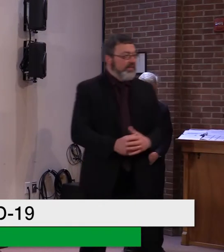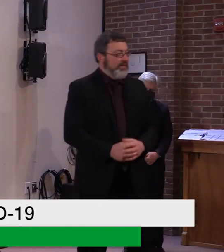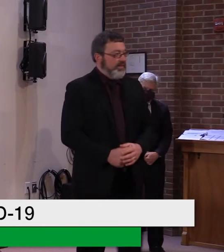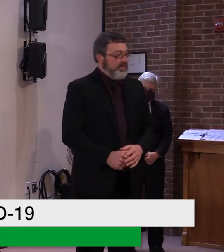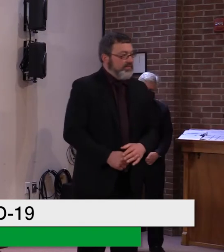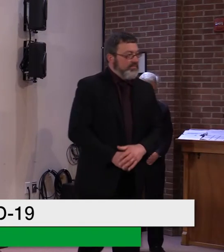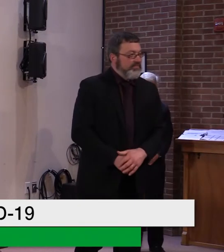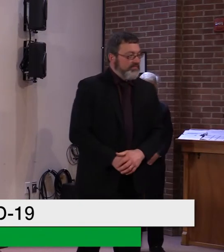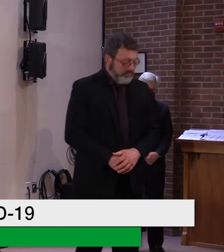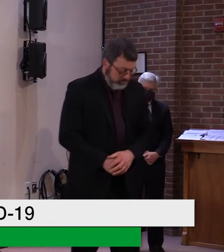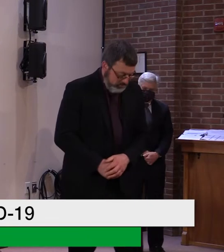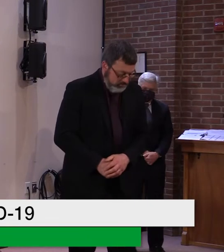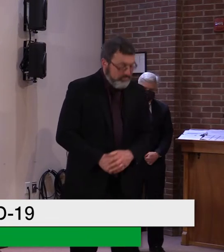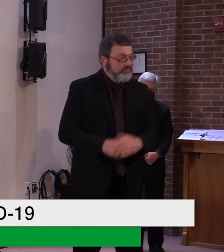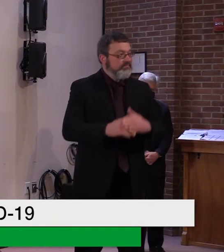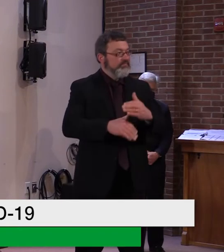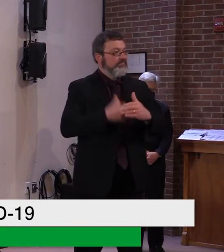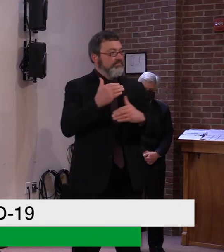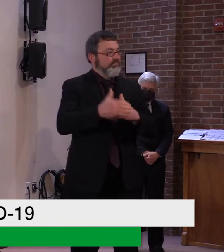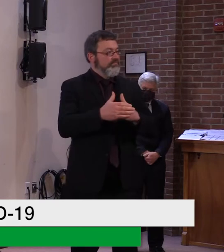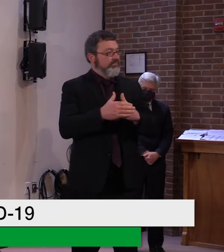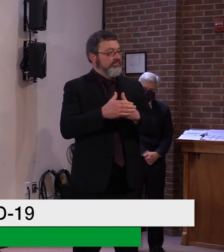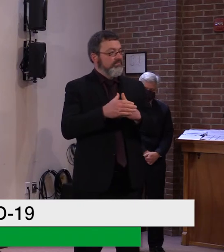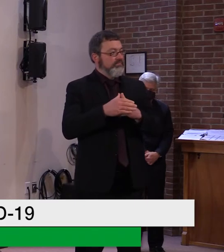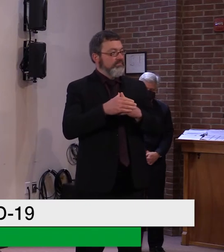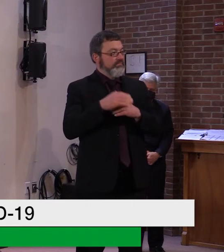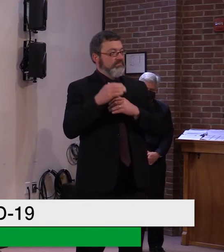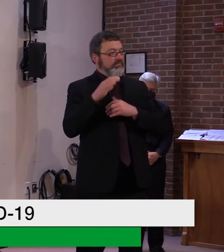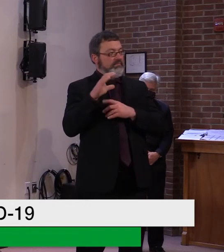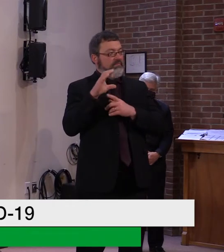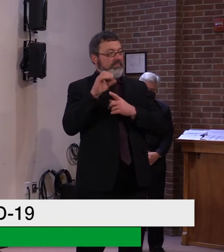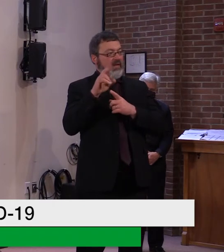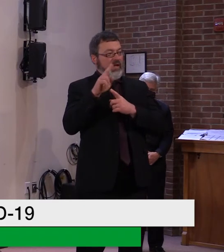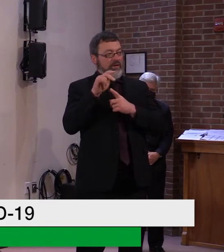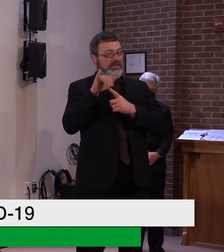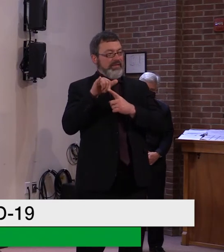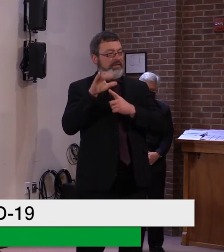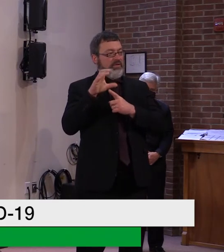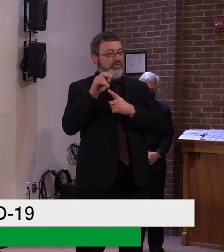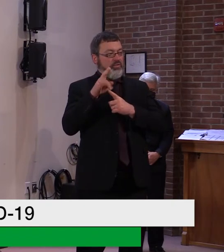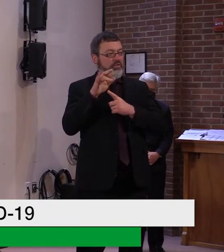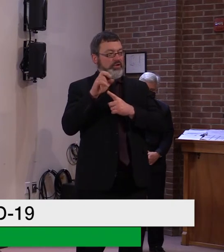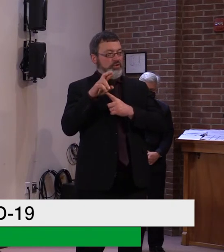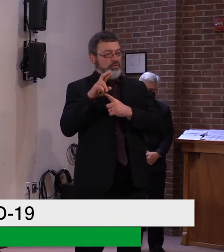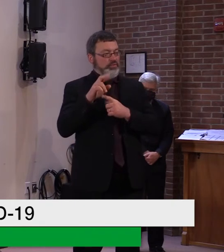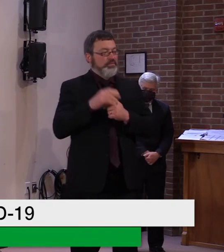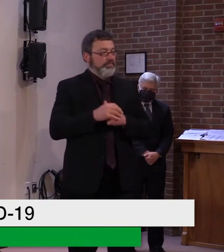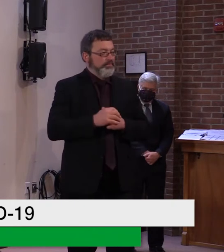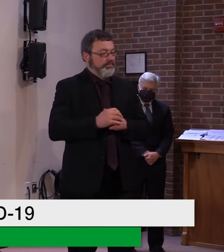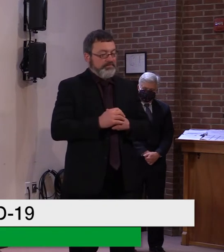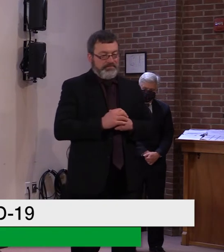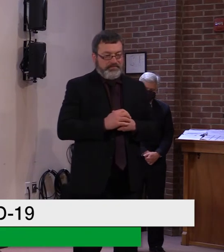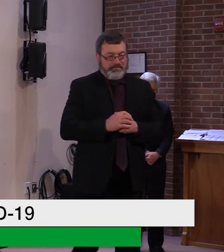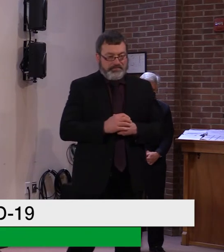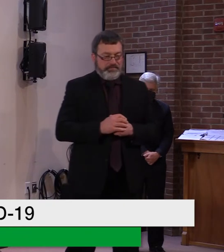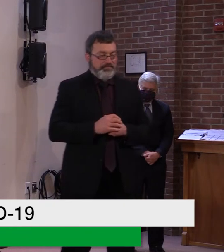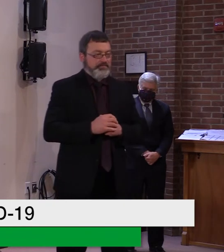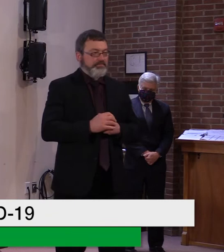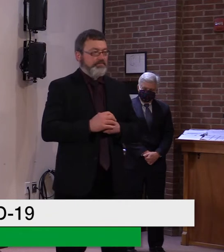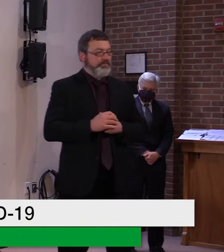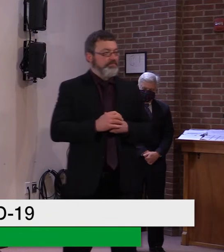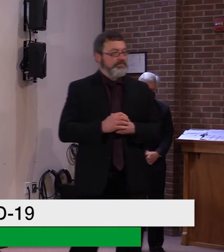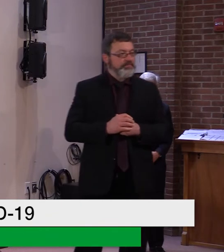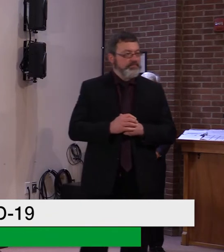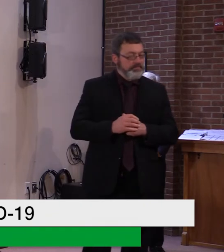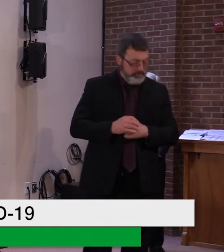hi governor uh following up on women which i believe was to follow up on my question on tuesday which i was told